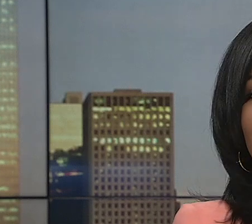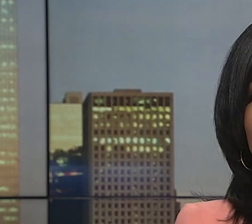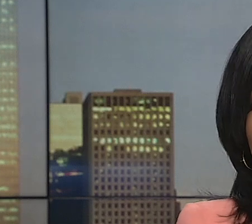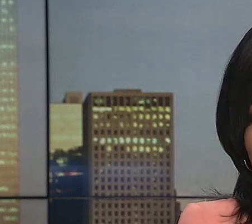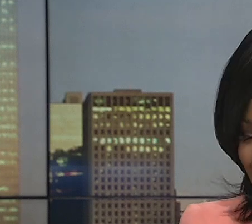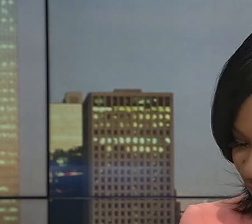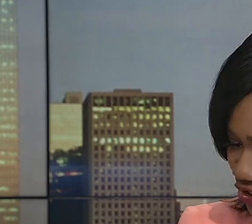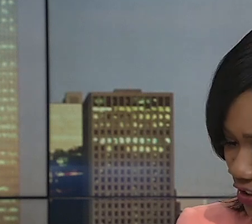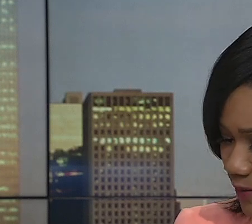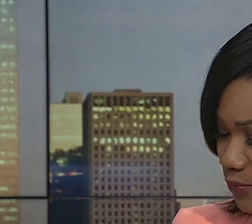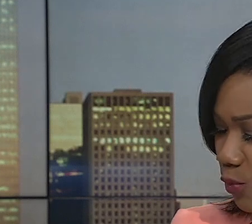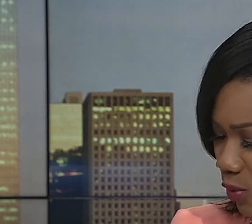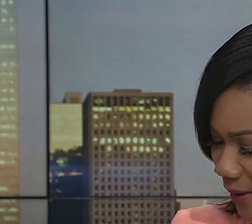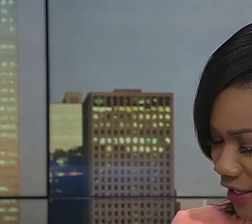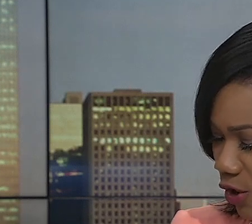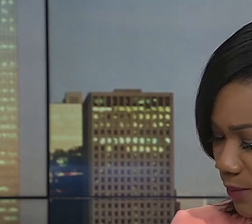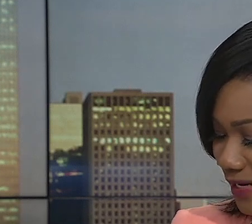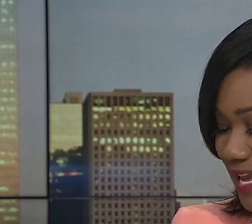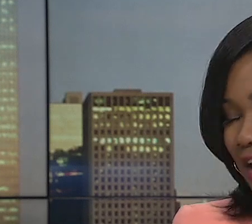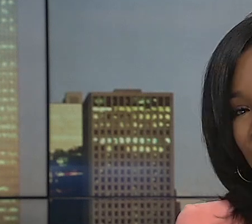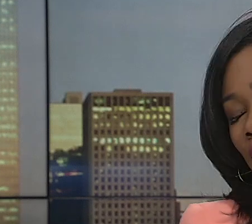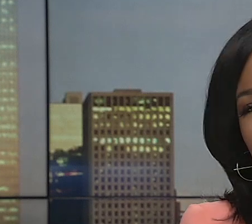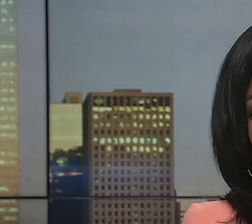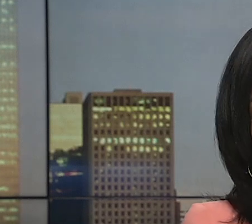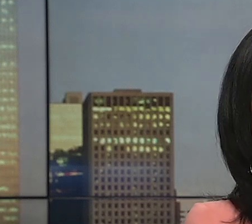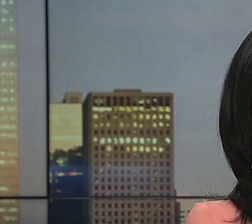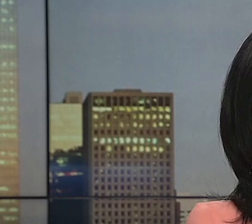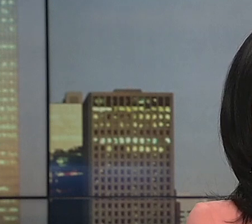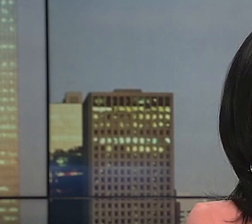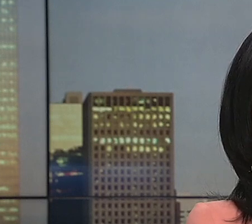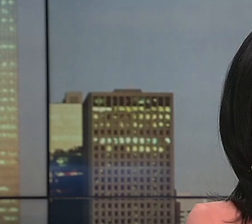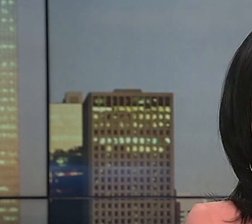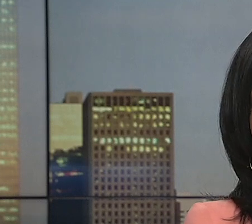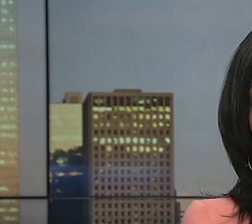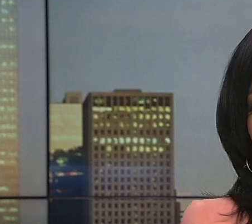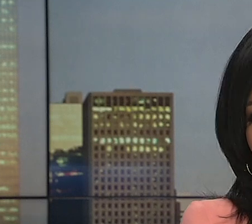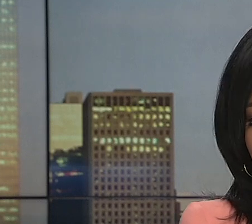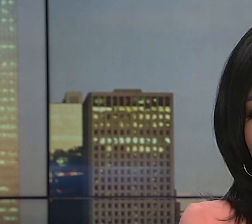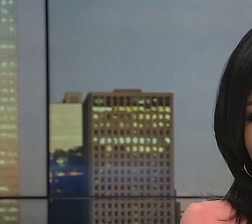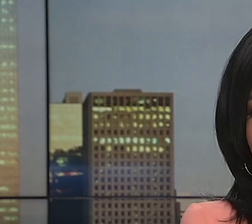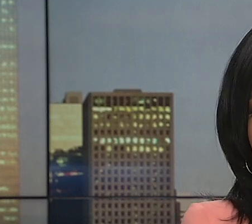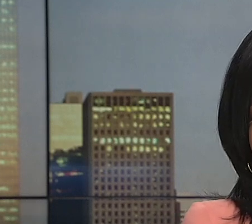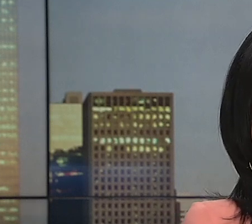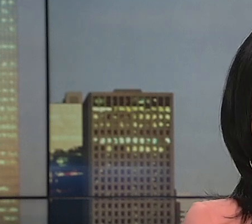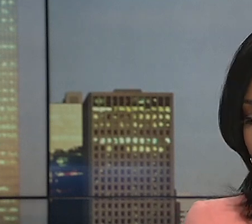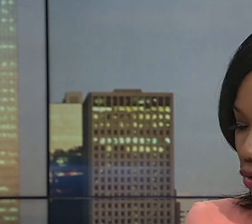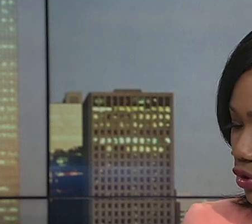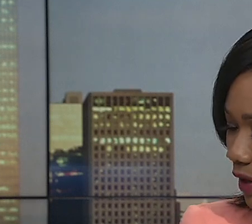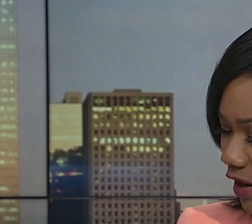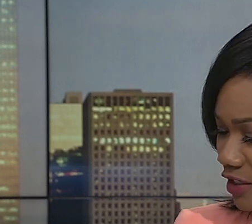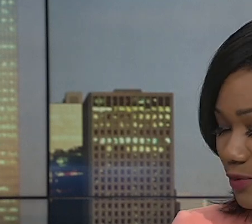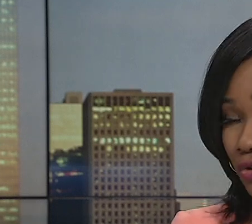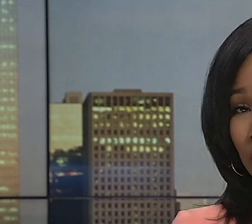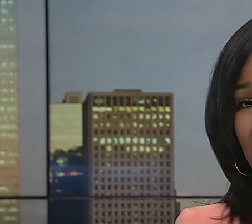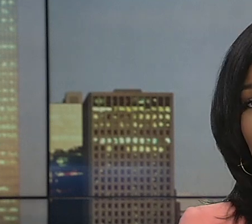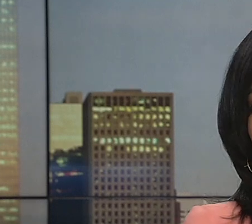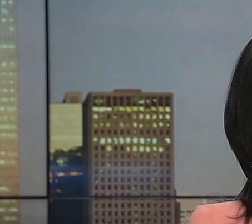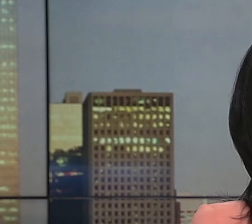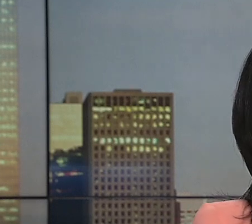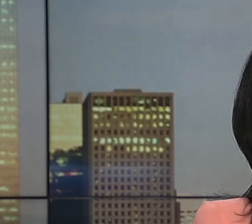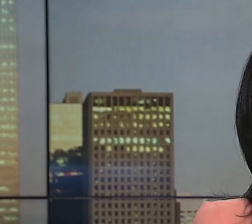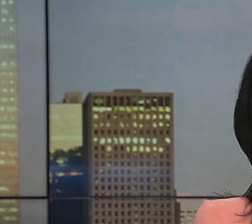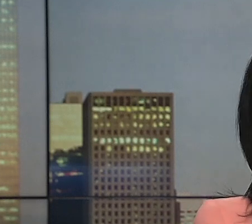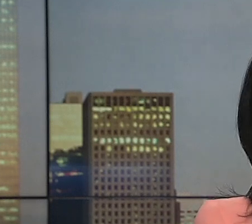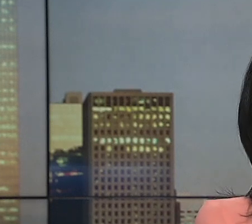open. The gas station will remain open. If you are seeking medical treatment, you can indeed go to the hospital. You can go